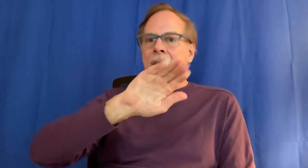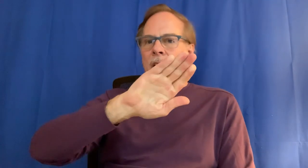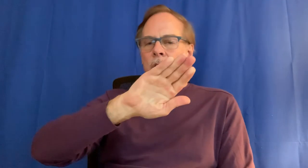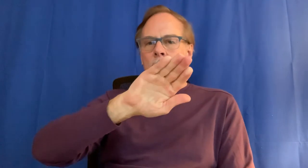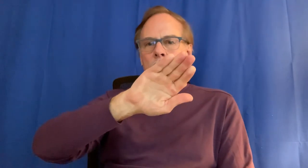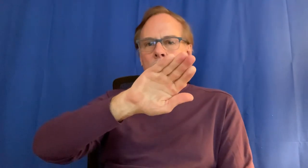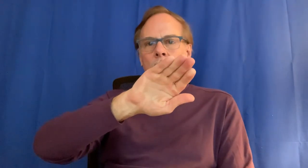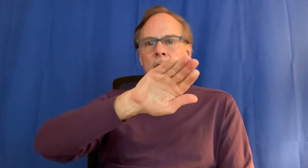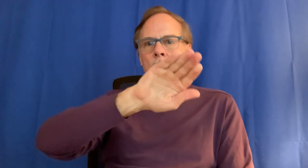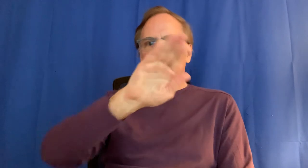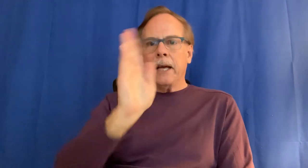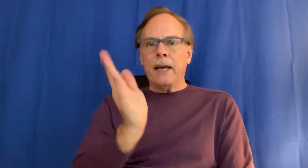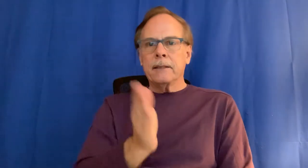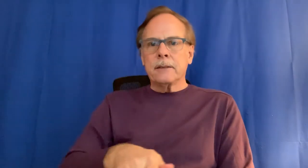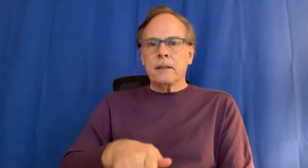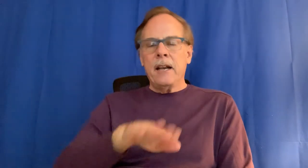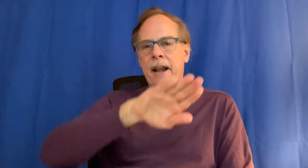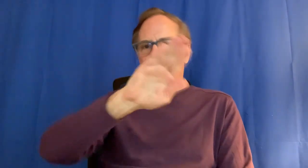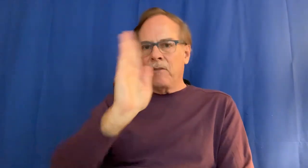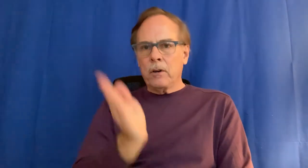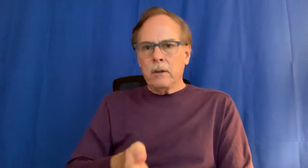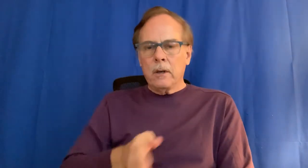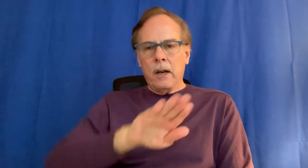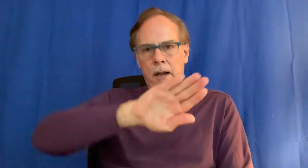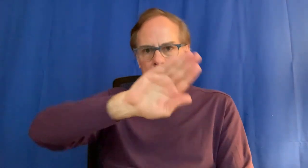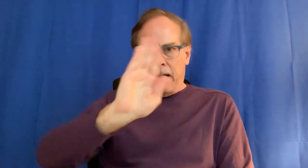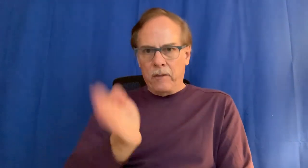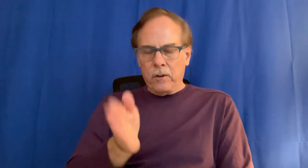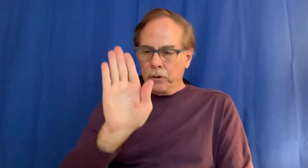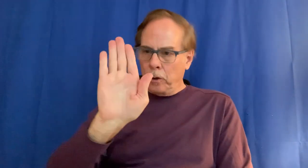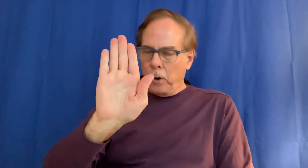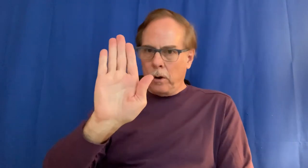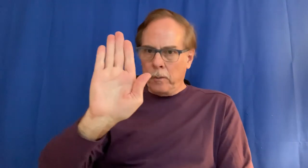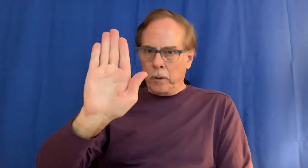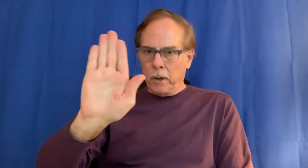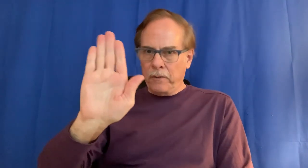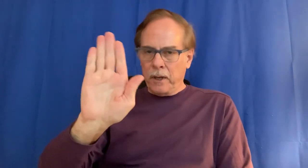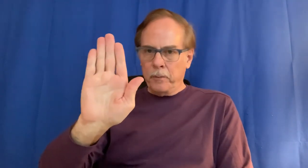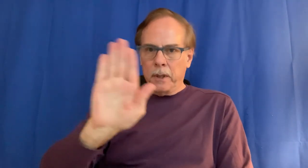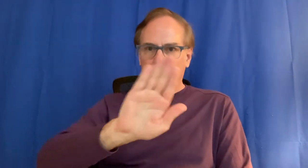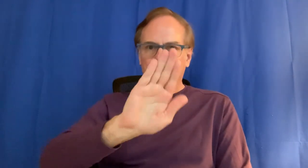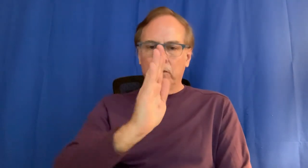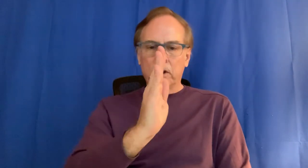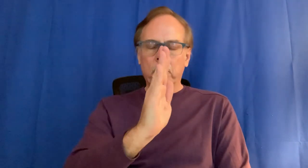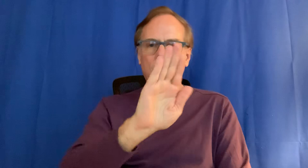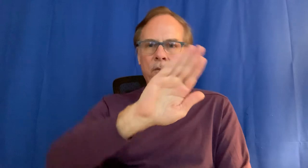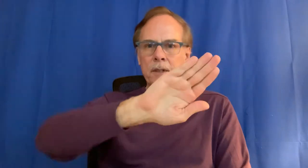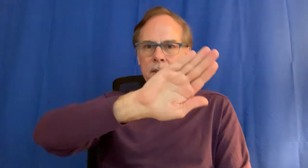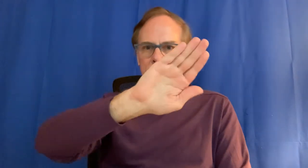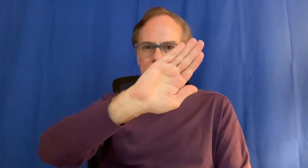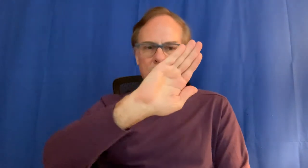Never, or reverse S. Never. Never, your palm, your modified B, with the palm facing the